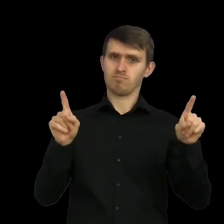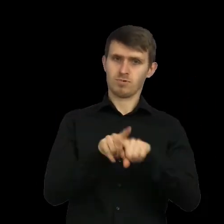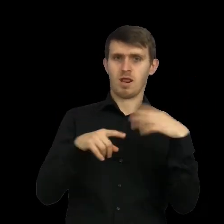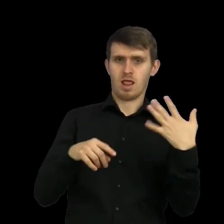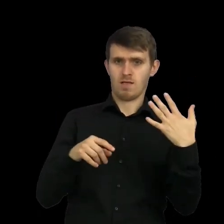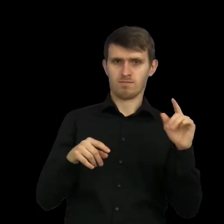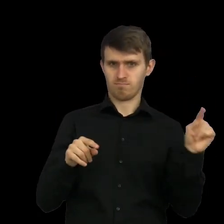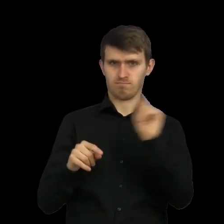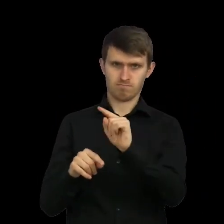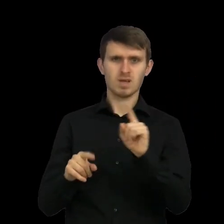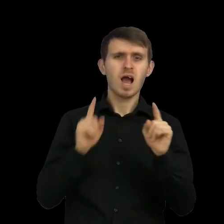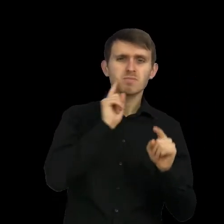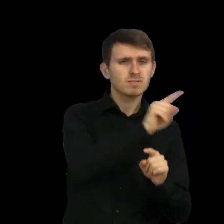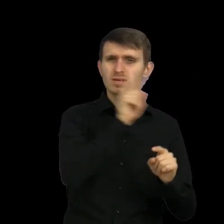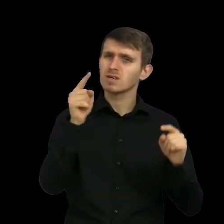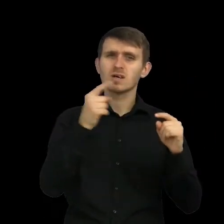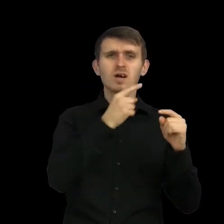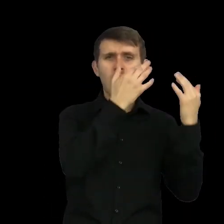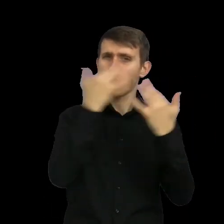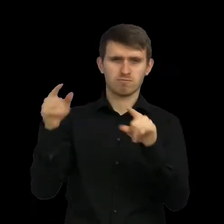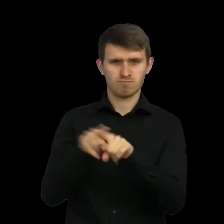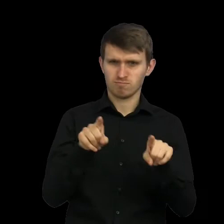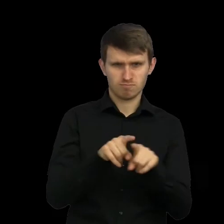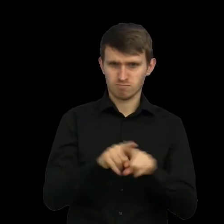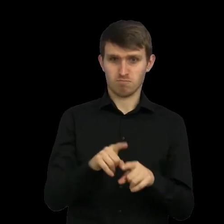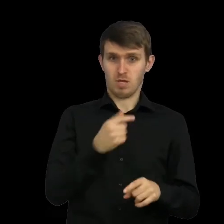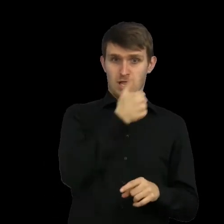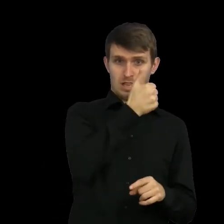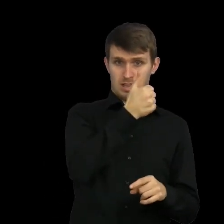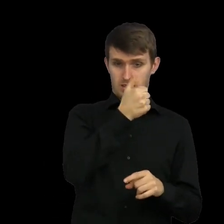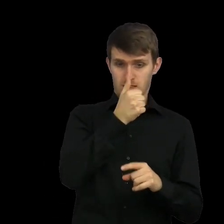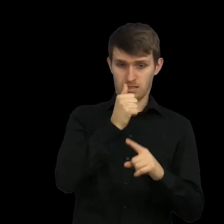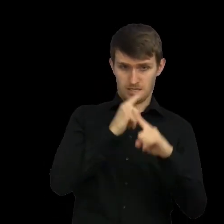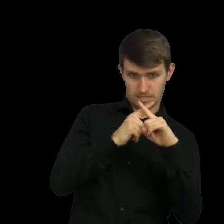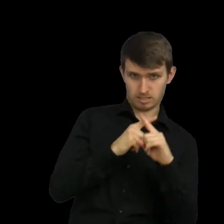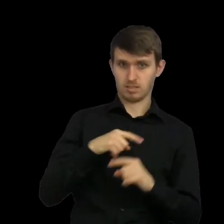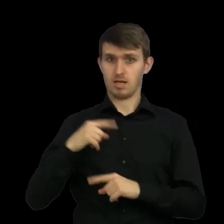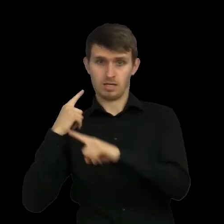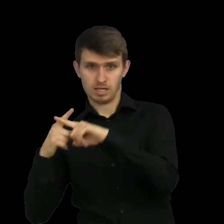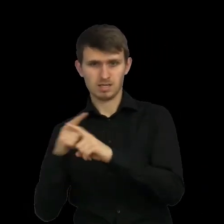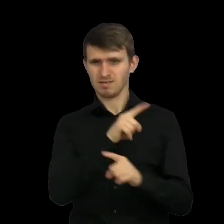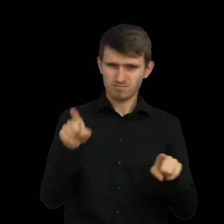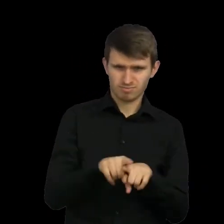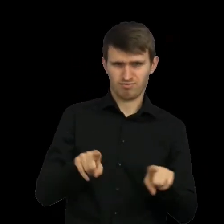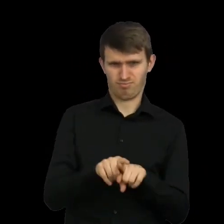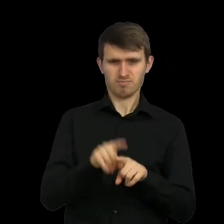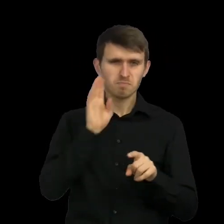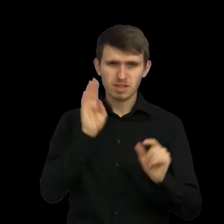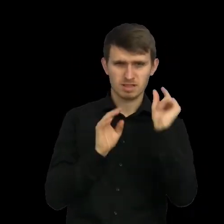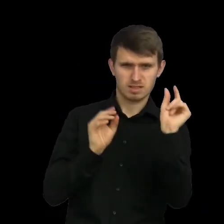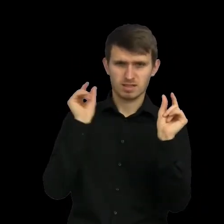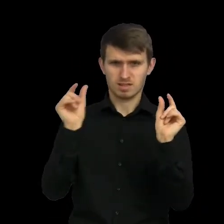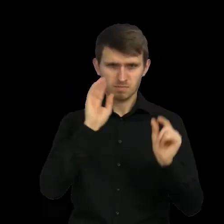either of these equations? These are really the same thing. Or another way, how can we just have a 1 in front of the x, a 1x, which is really just saying x